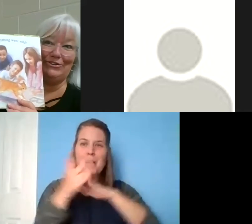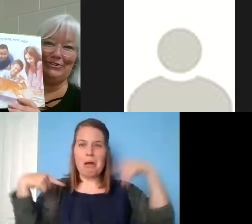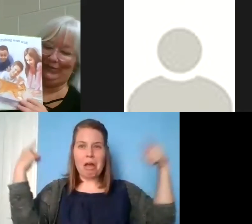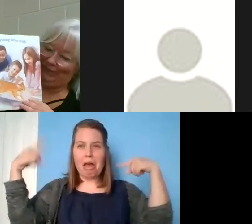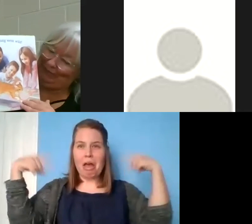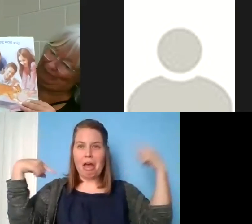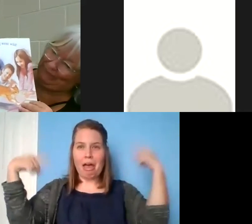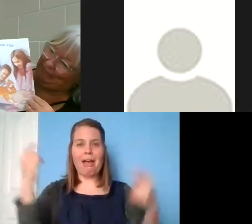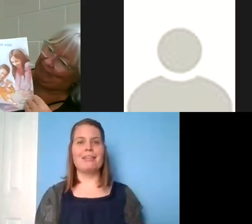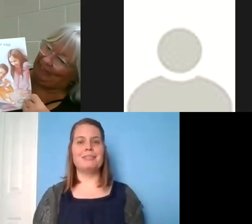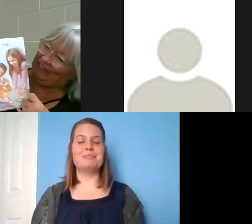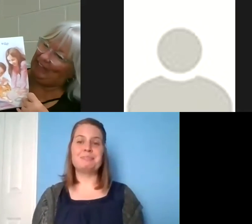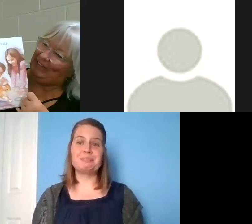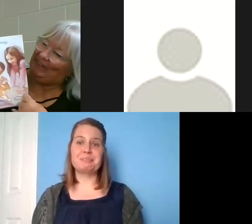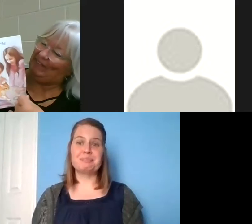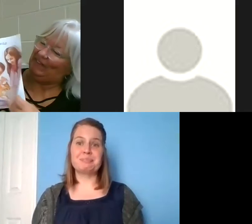wild.